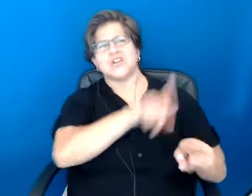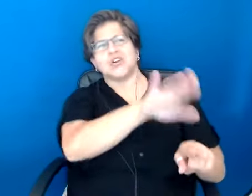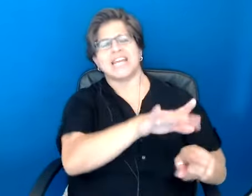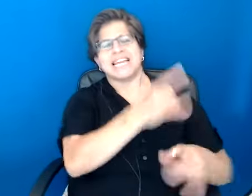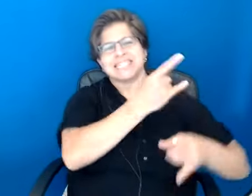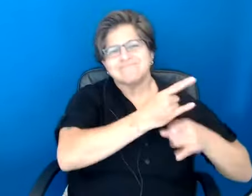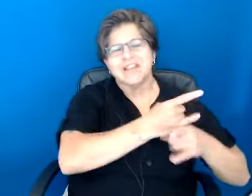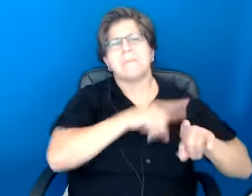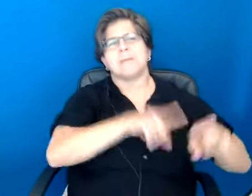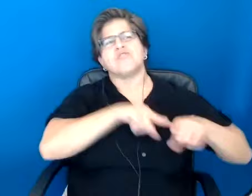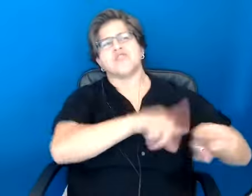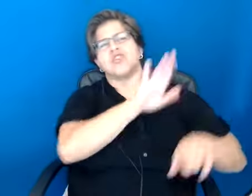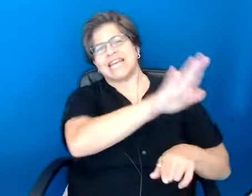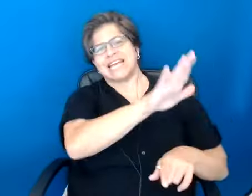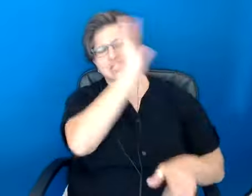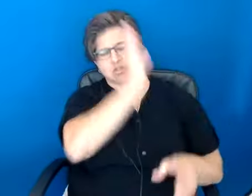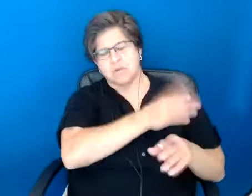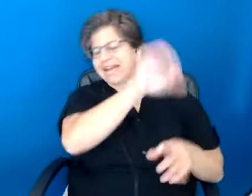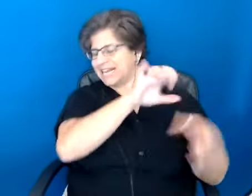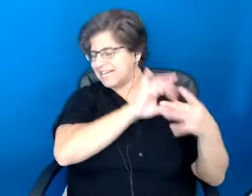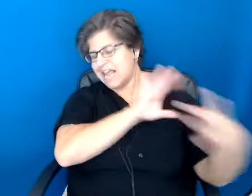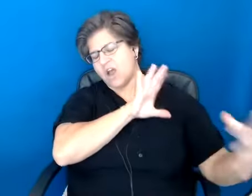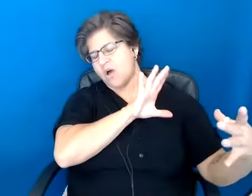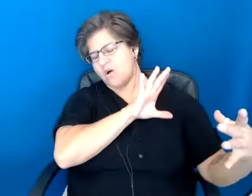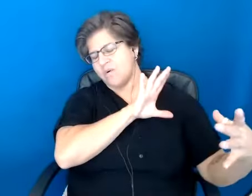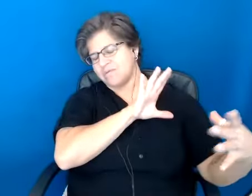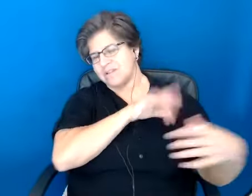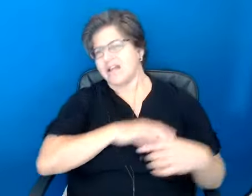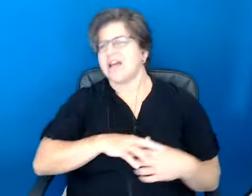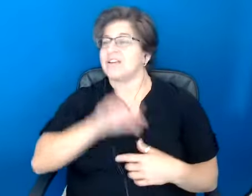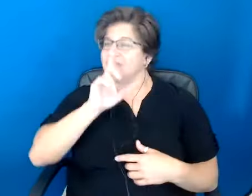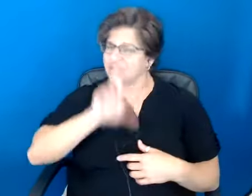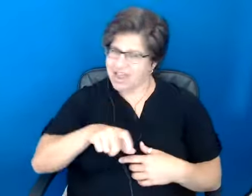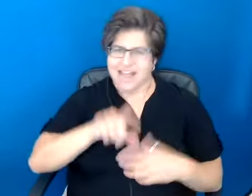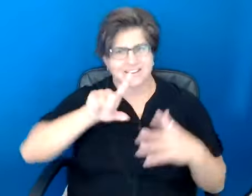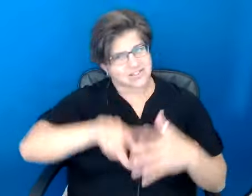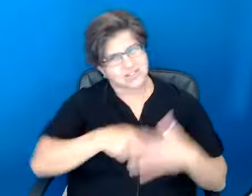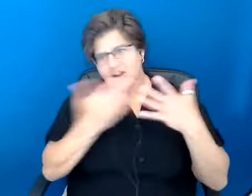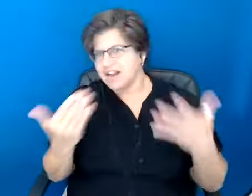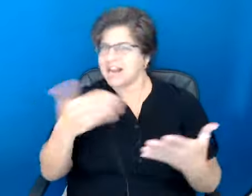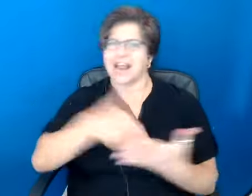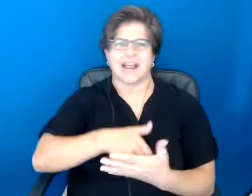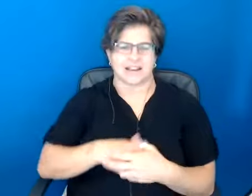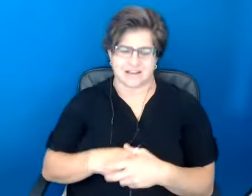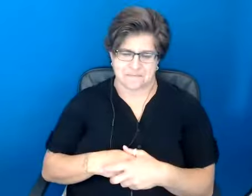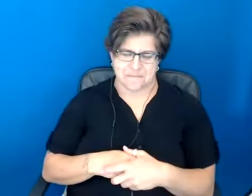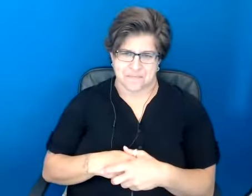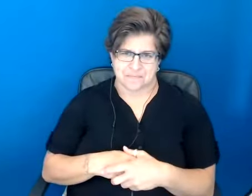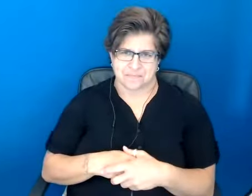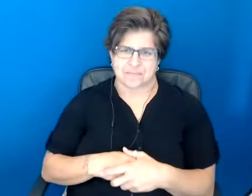me, you need to let go of him in sobriety. So I had to start another program, another new beginning. So that's how my journey went. And